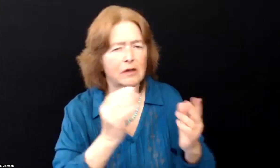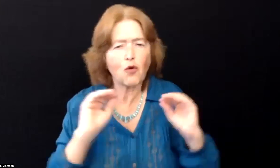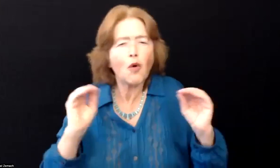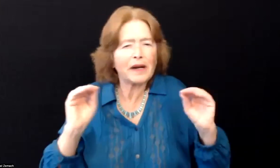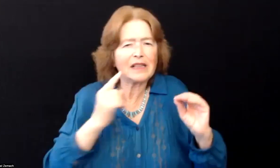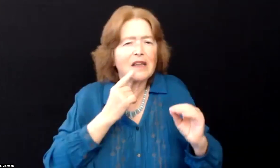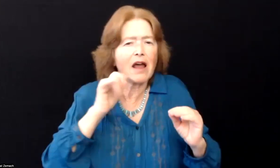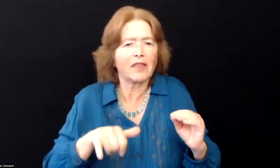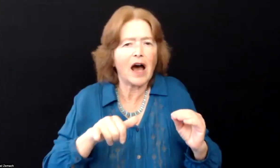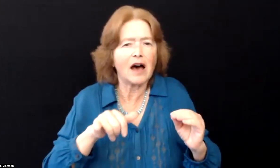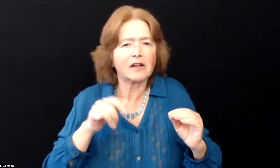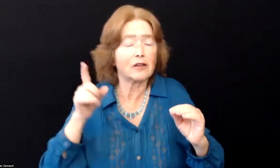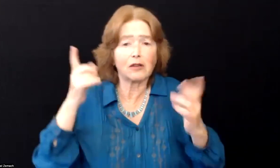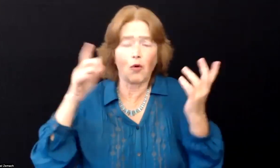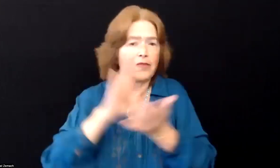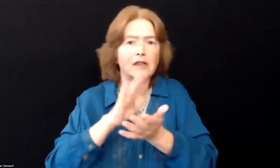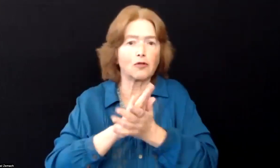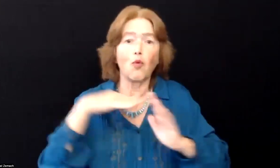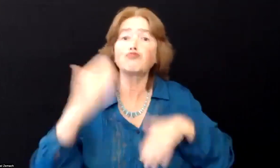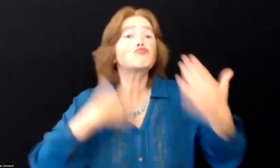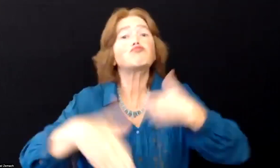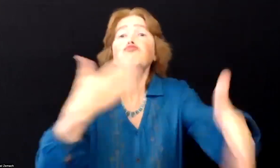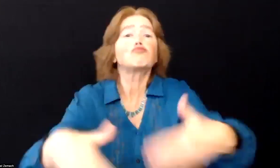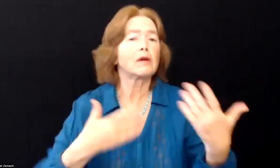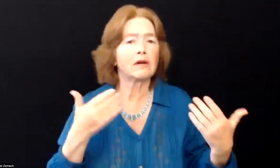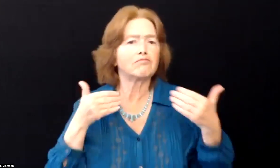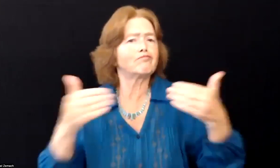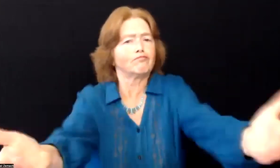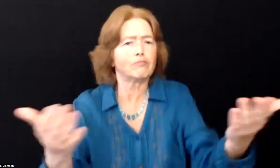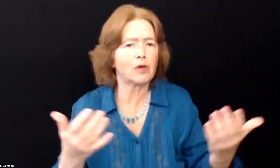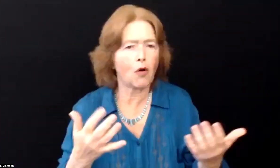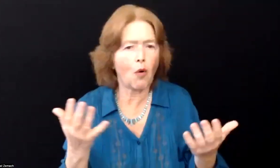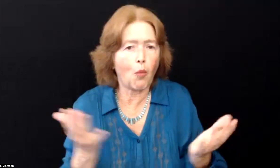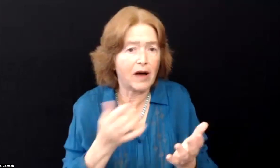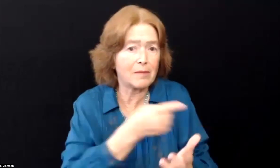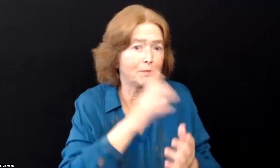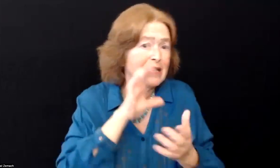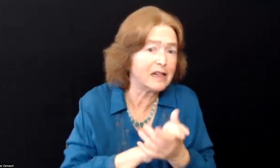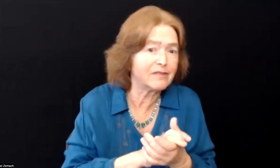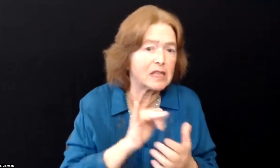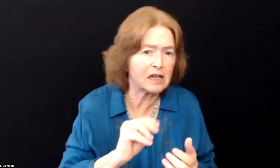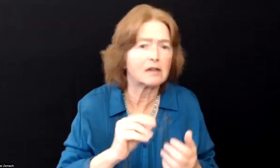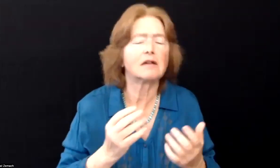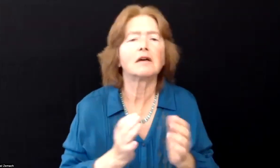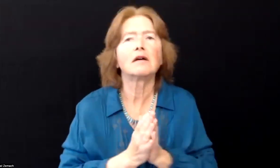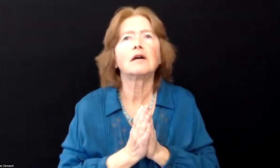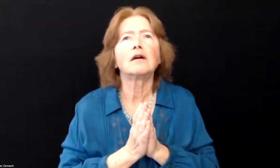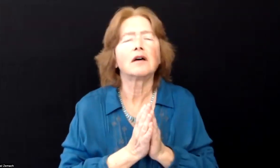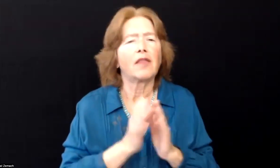no, that's not, you don't want to do that. Schools just kind of plow ahead and follow what they think is right.